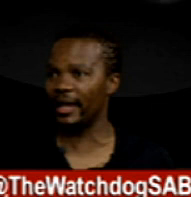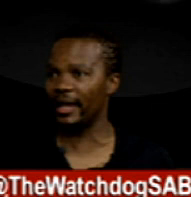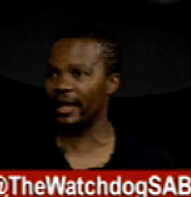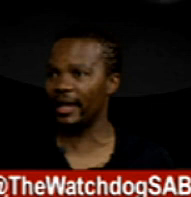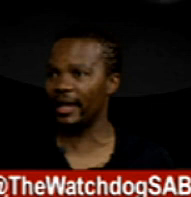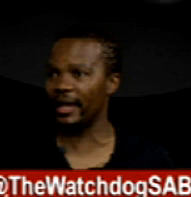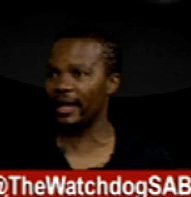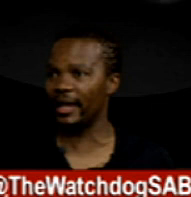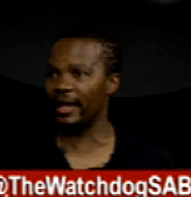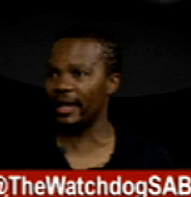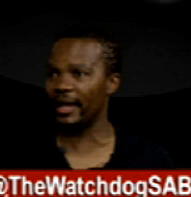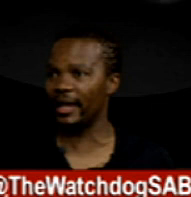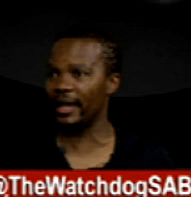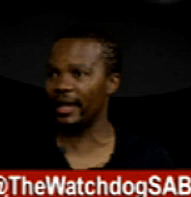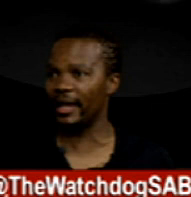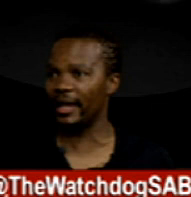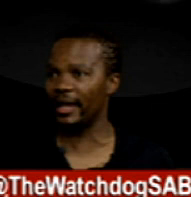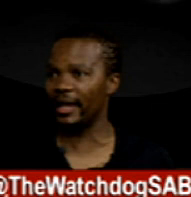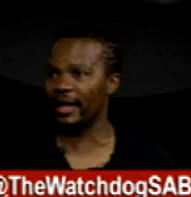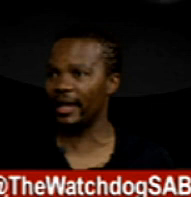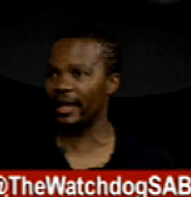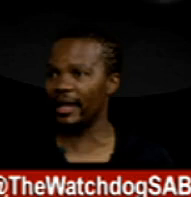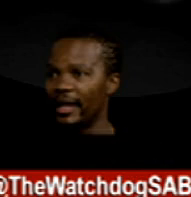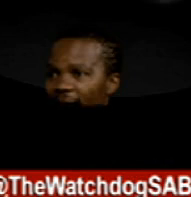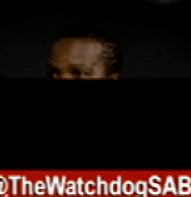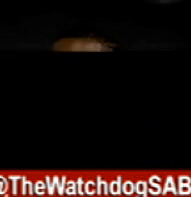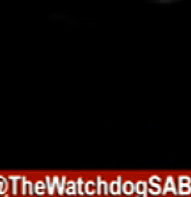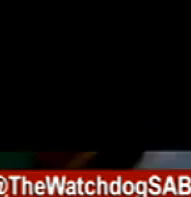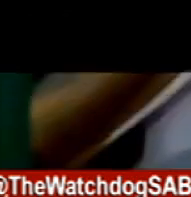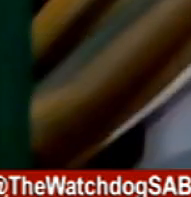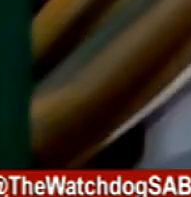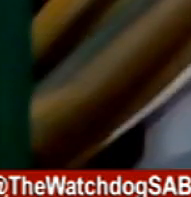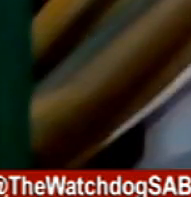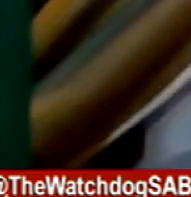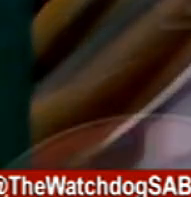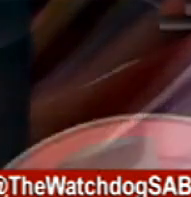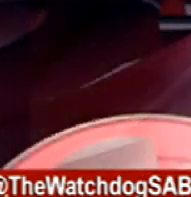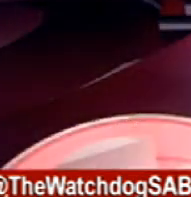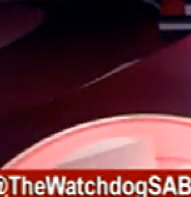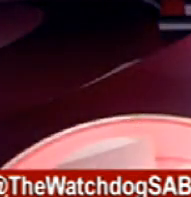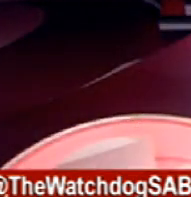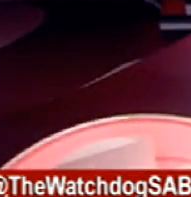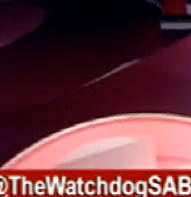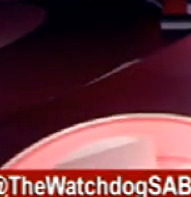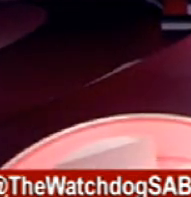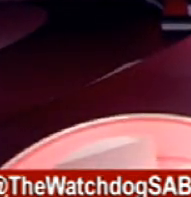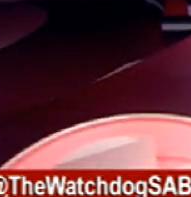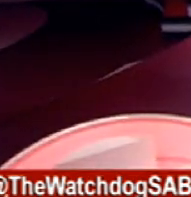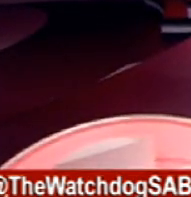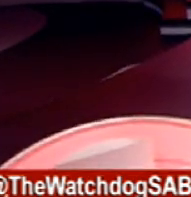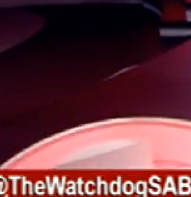the director of the head of health in Gauteng, in that insert, spoke